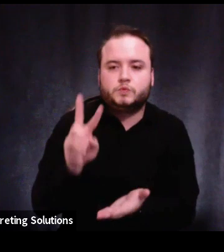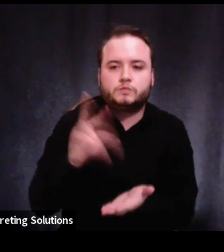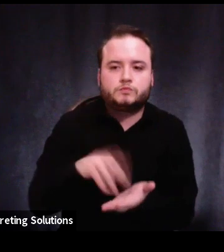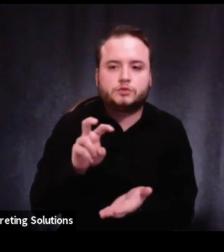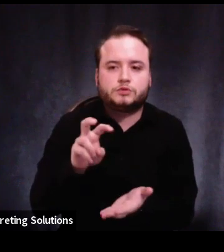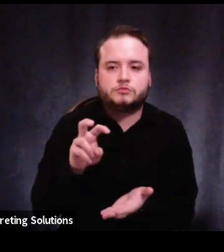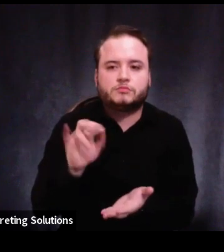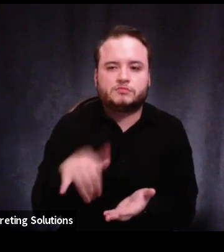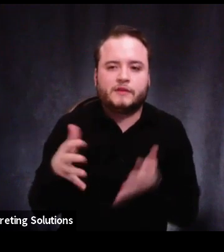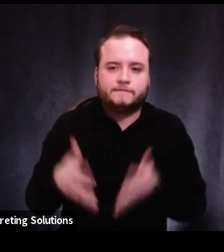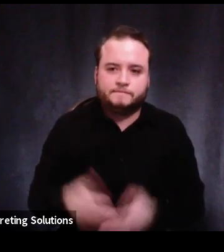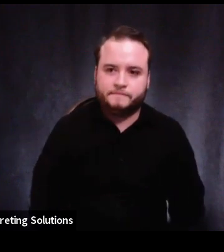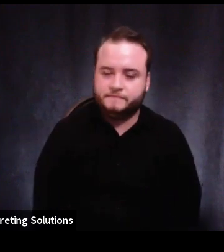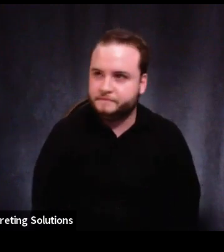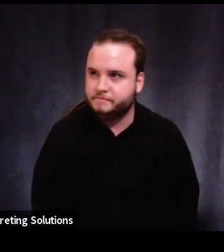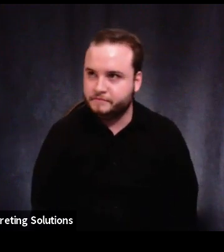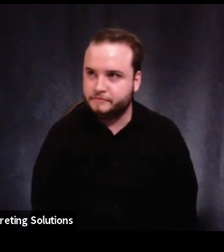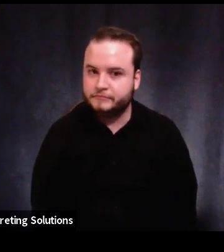it.